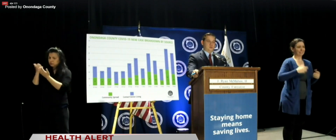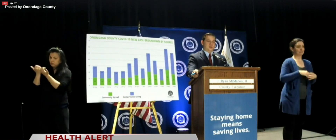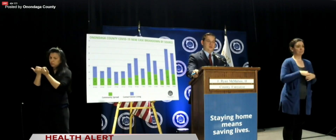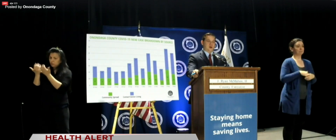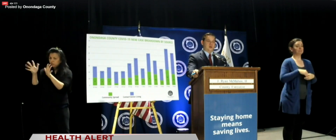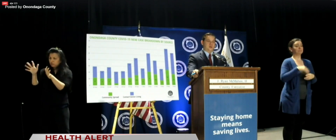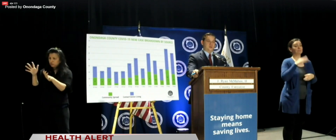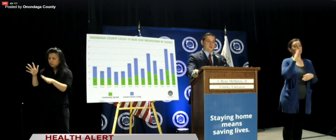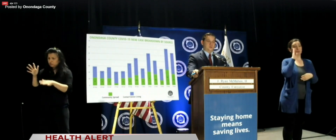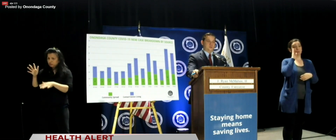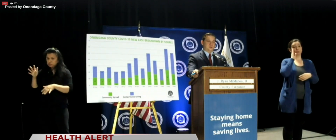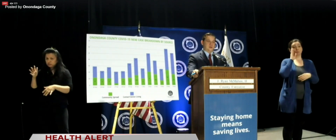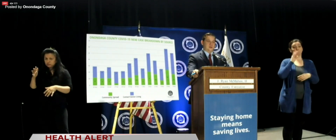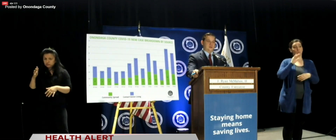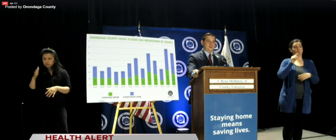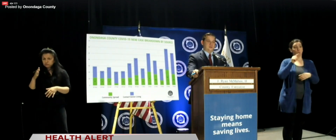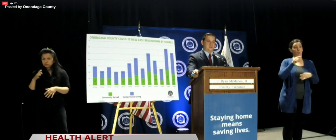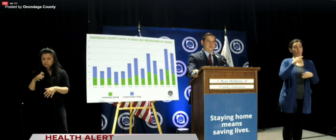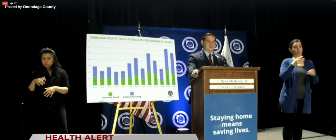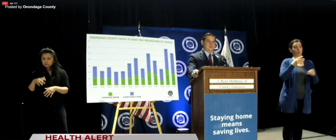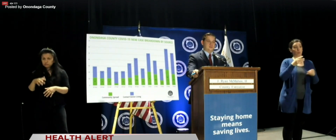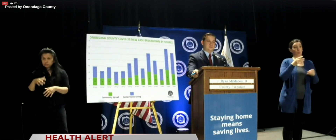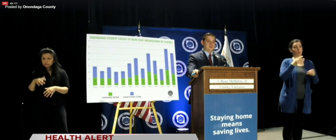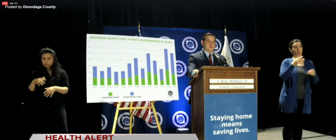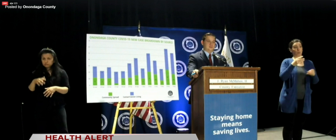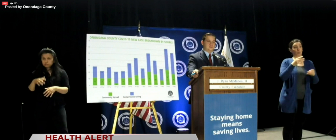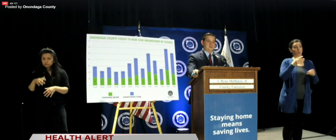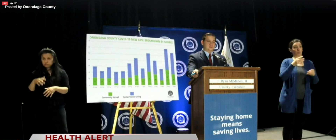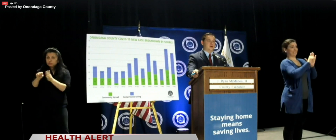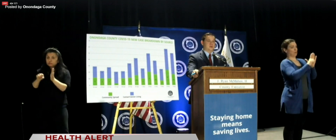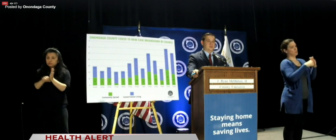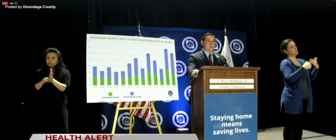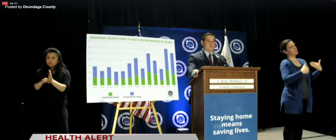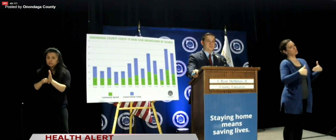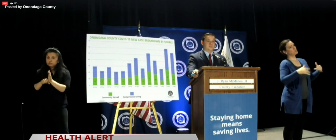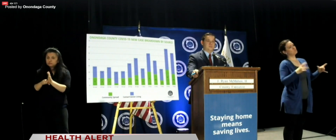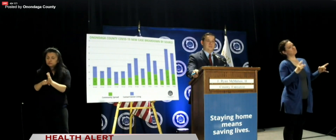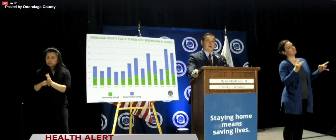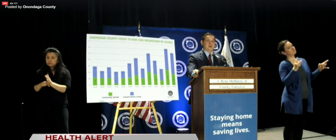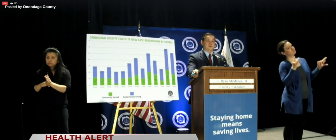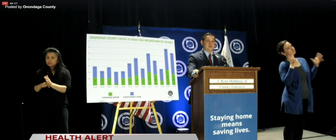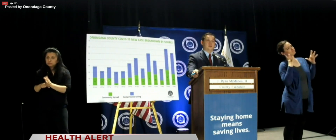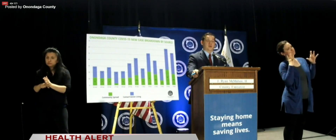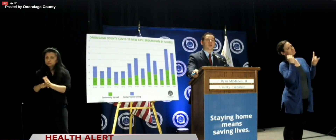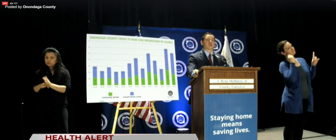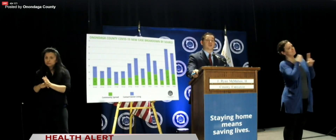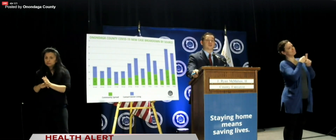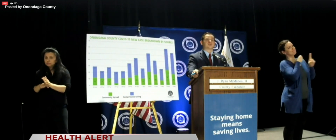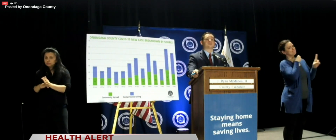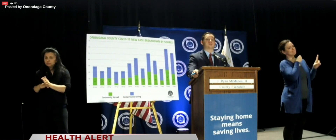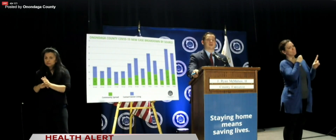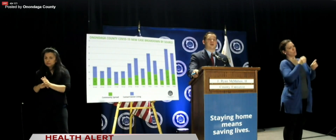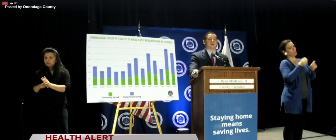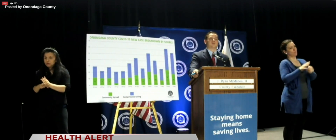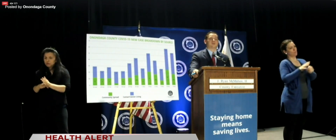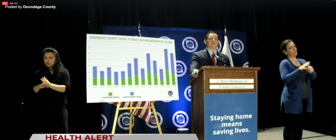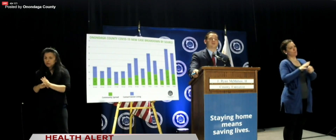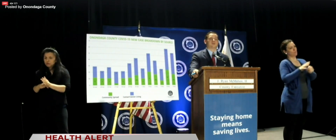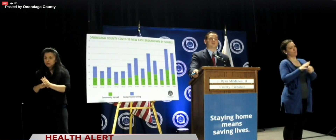one could argue our state's been hit harder than many of the other countries themselves.